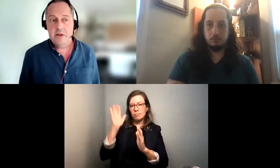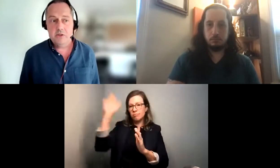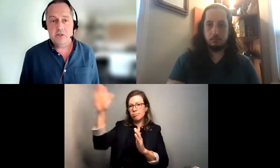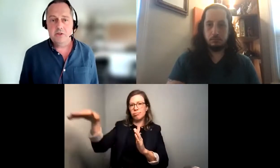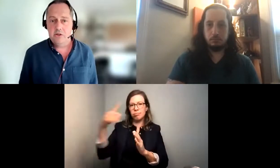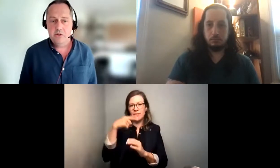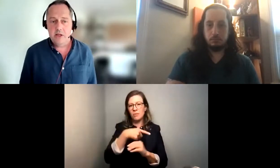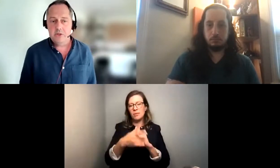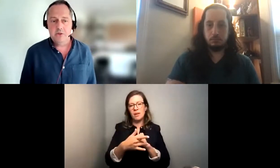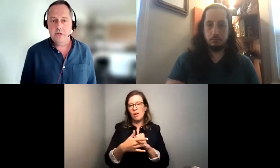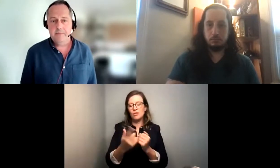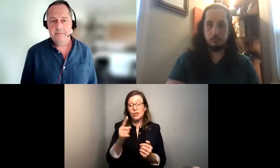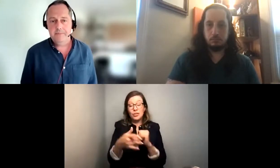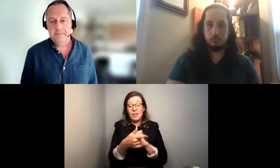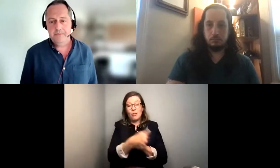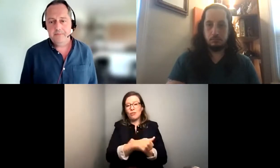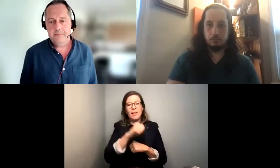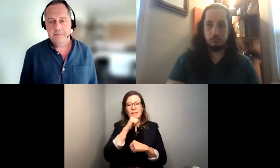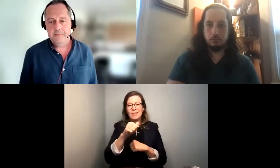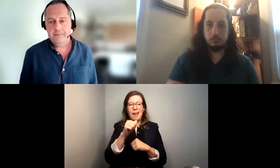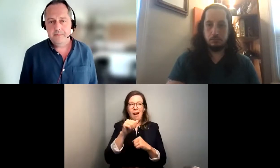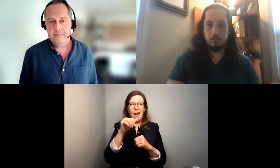The technology is just not that mature yet.